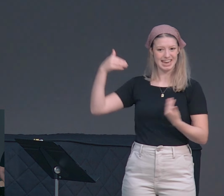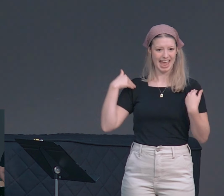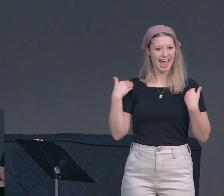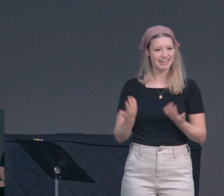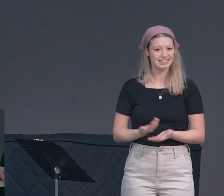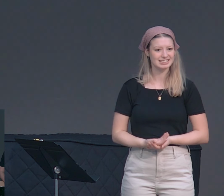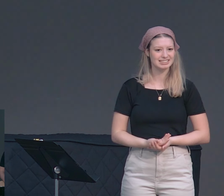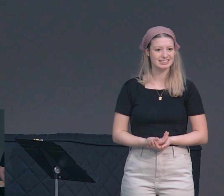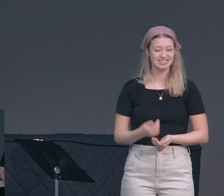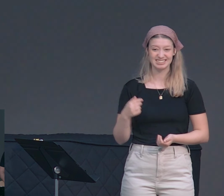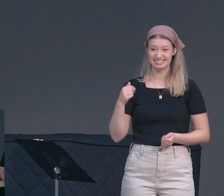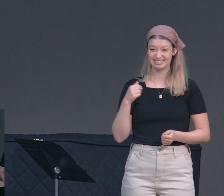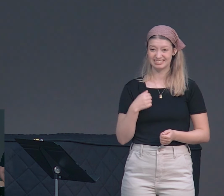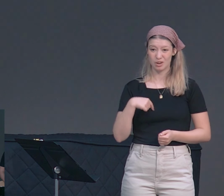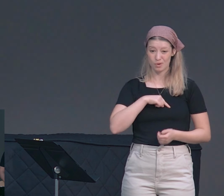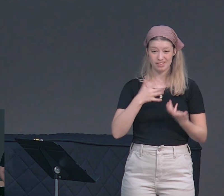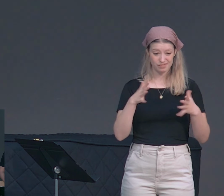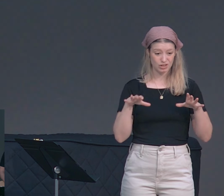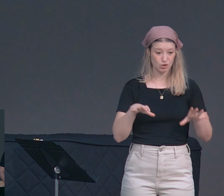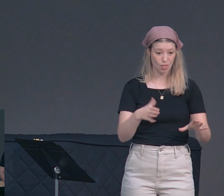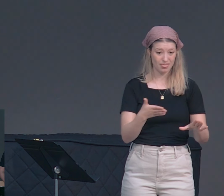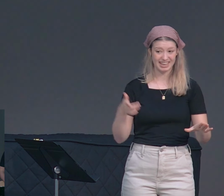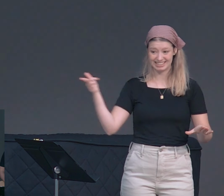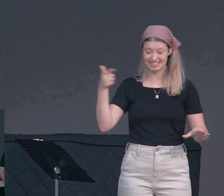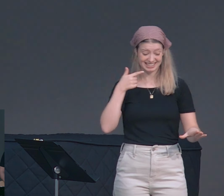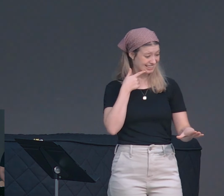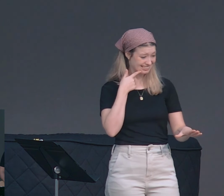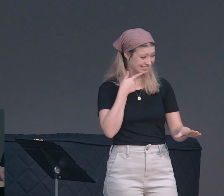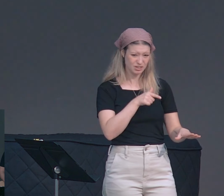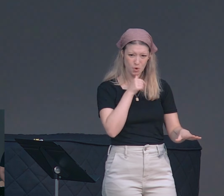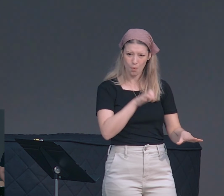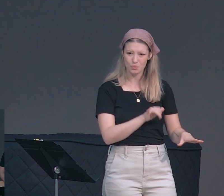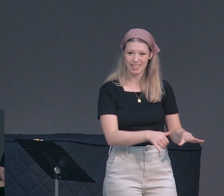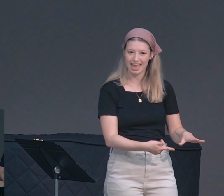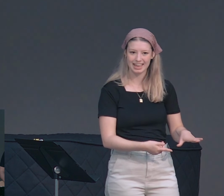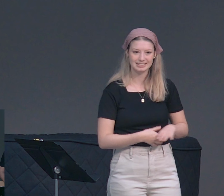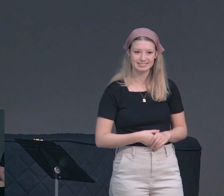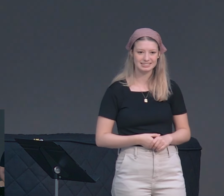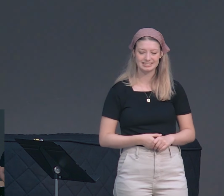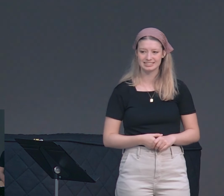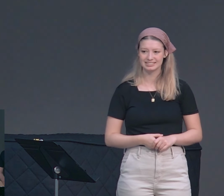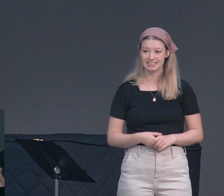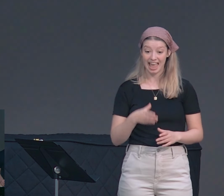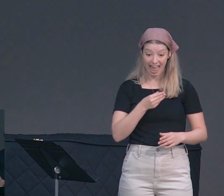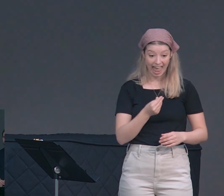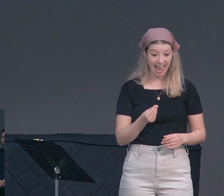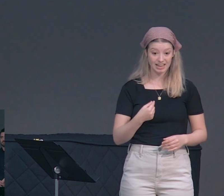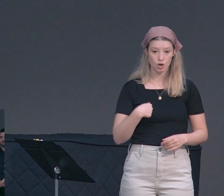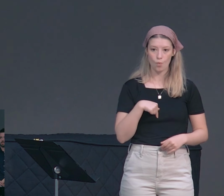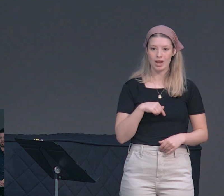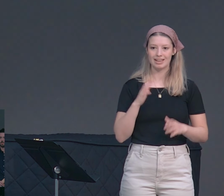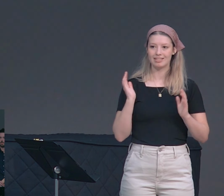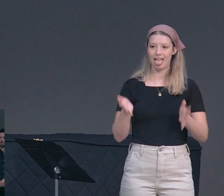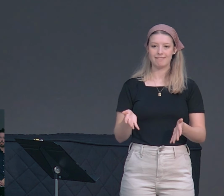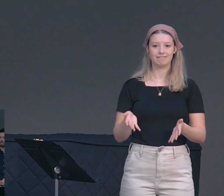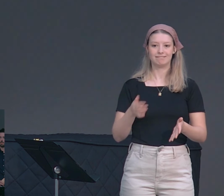done things that he has said that we should not do. And we've left undone things that he has commanded of